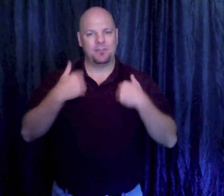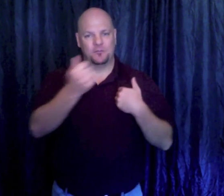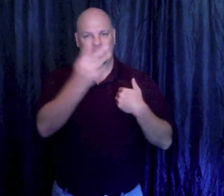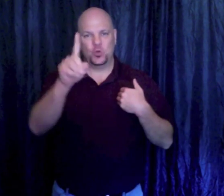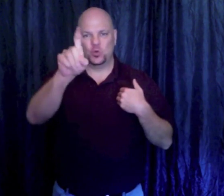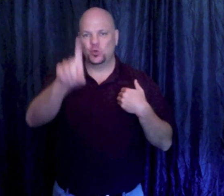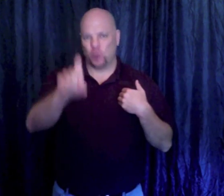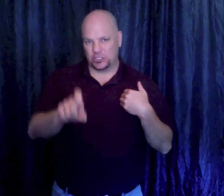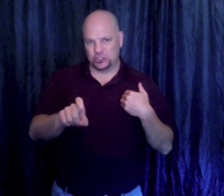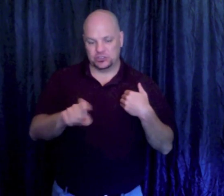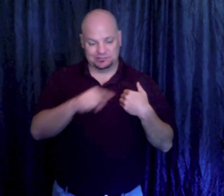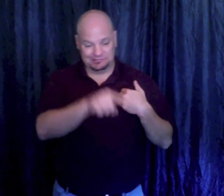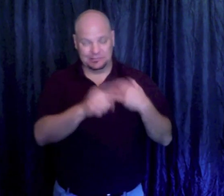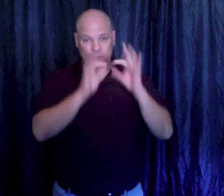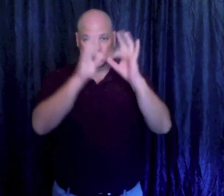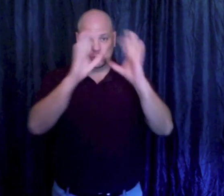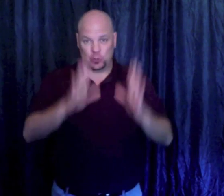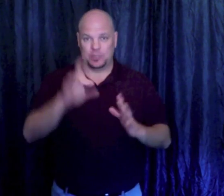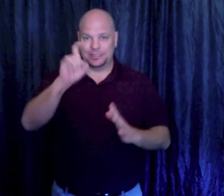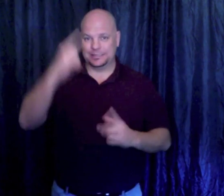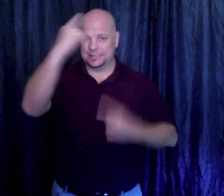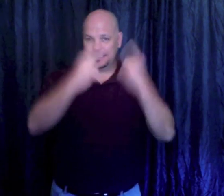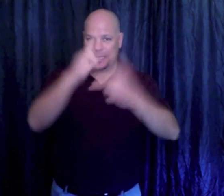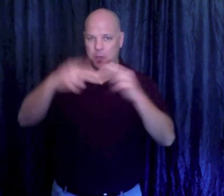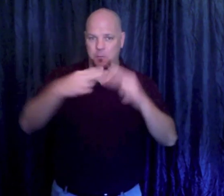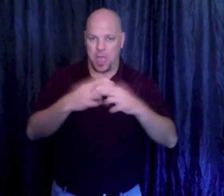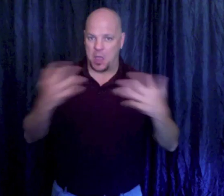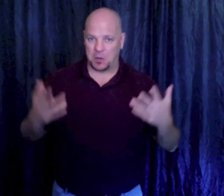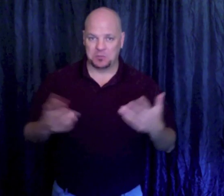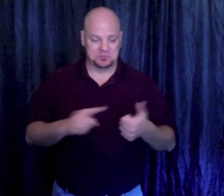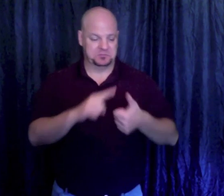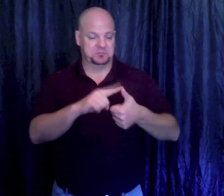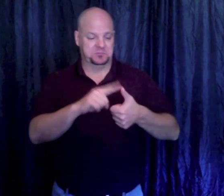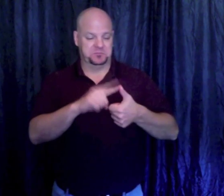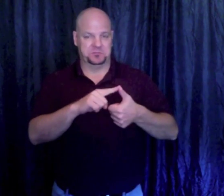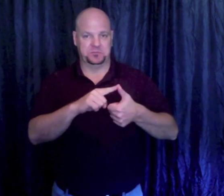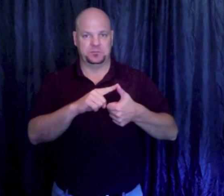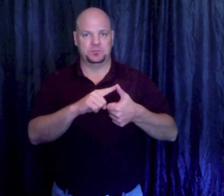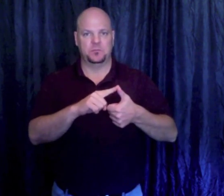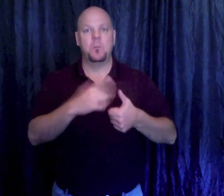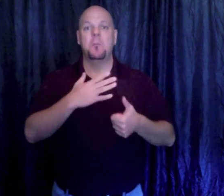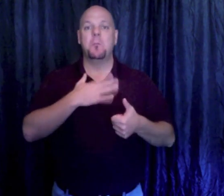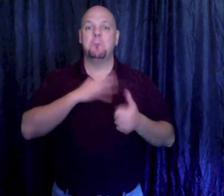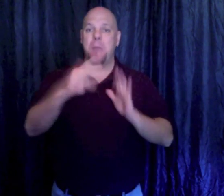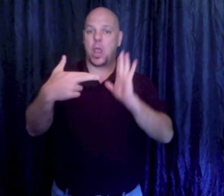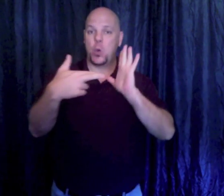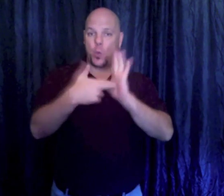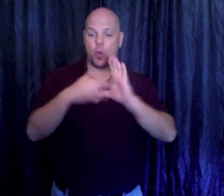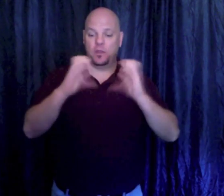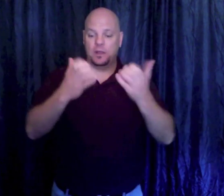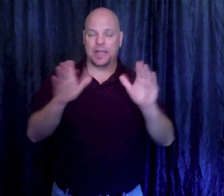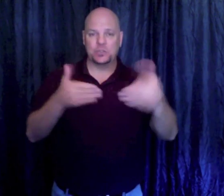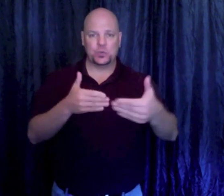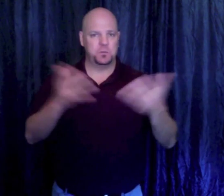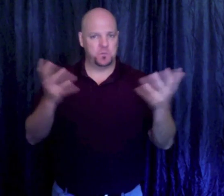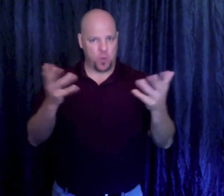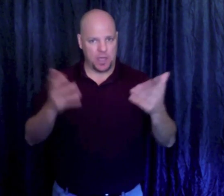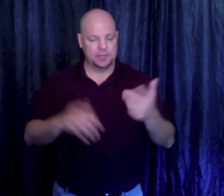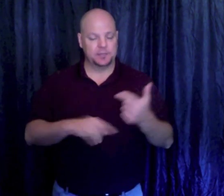will start thinking about are, what's my role in the classroom? How do I explain